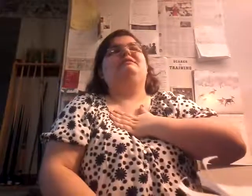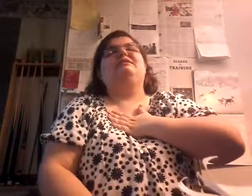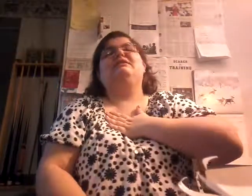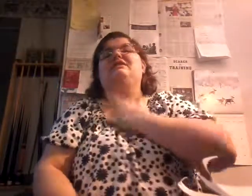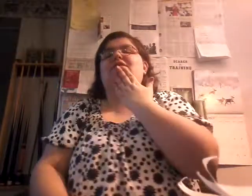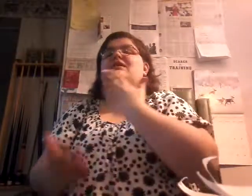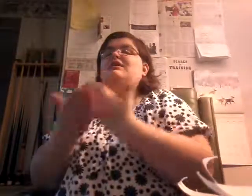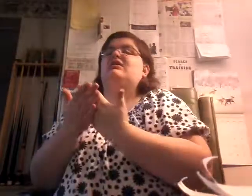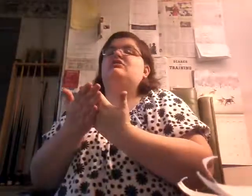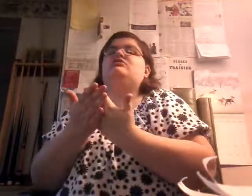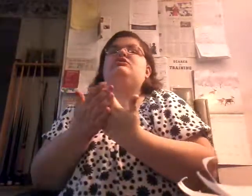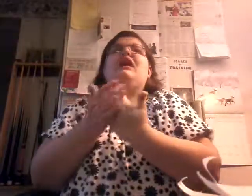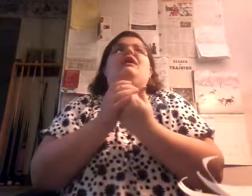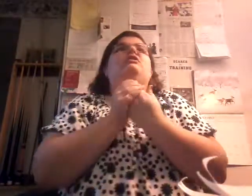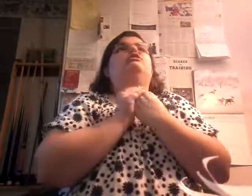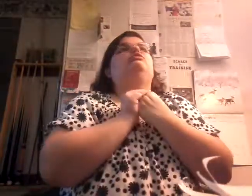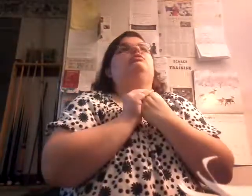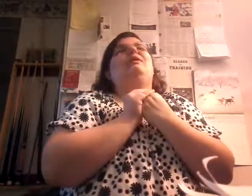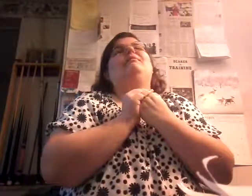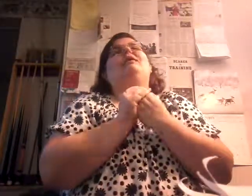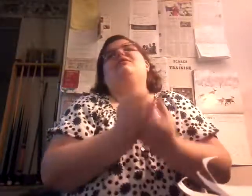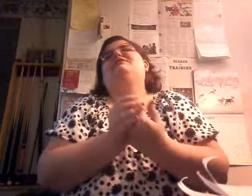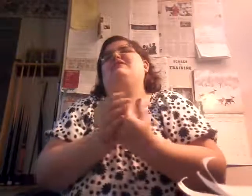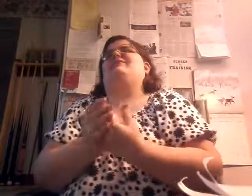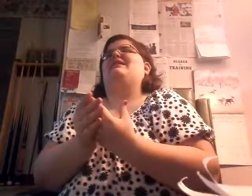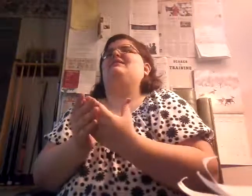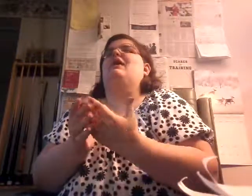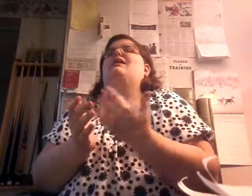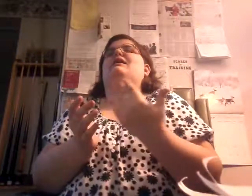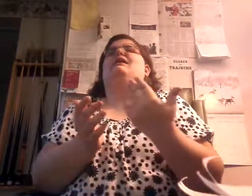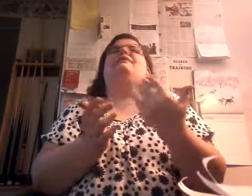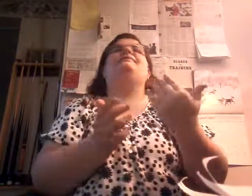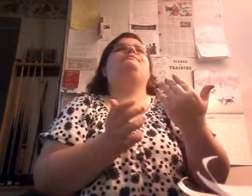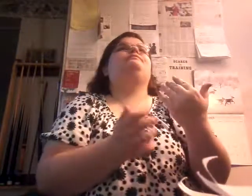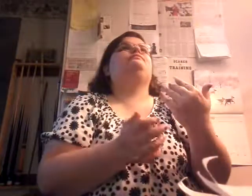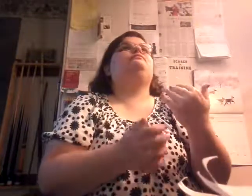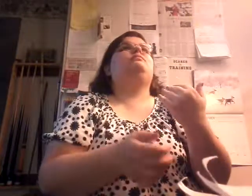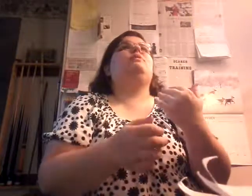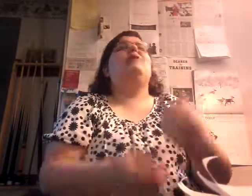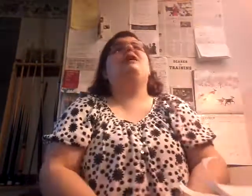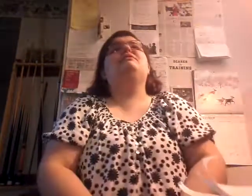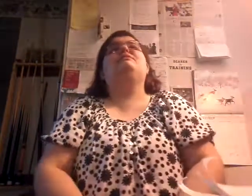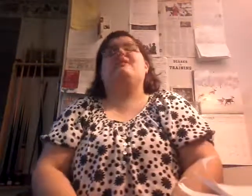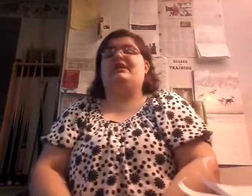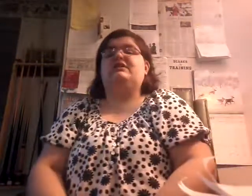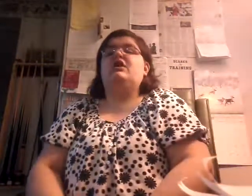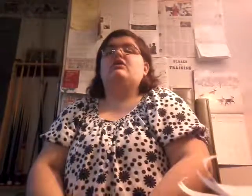best. I don't know the sign for best. But I will do my best